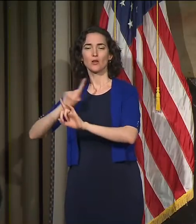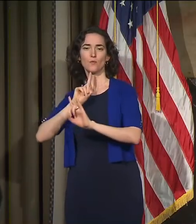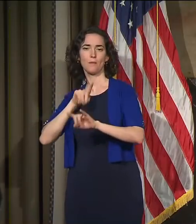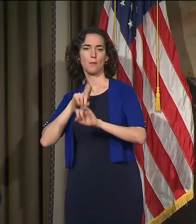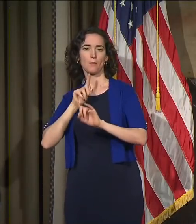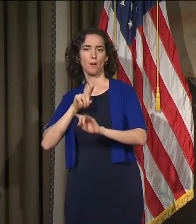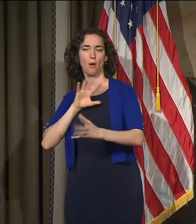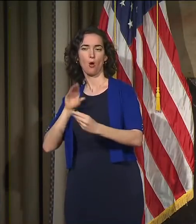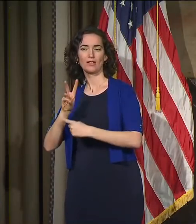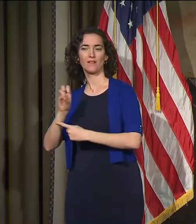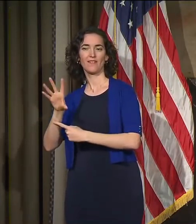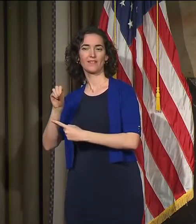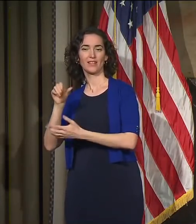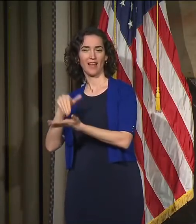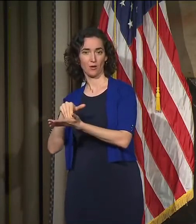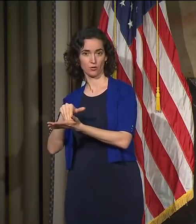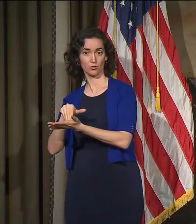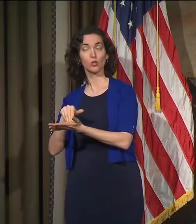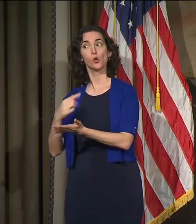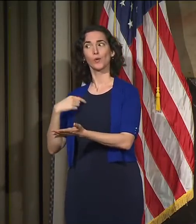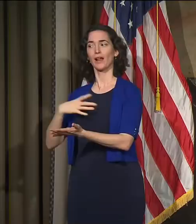We like people testing because it